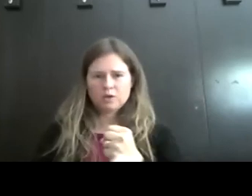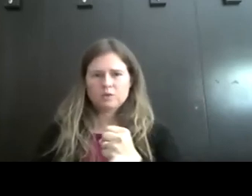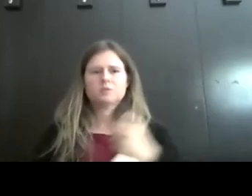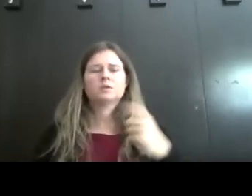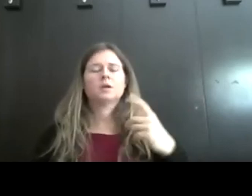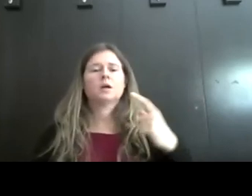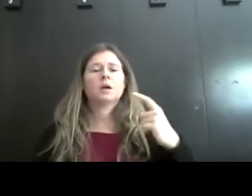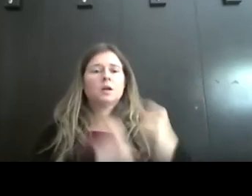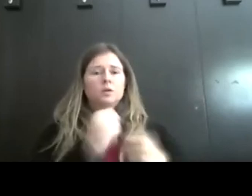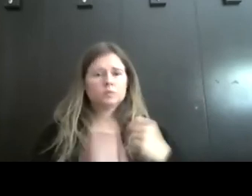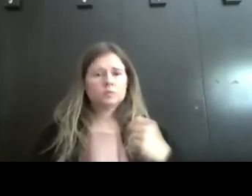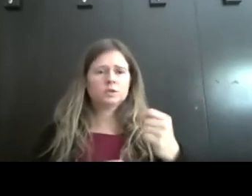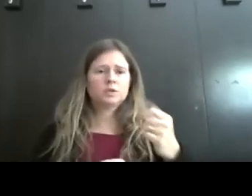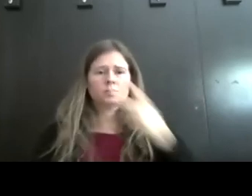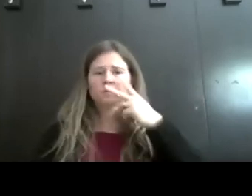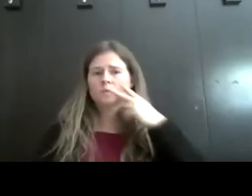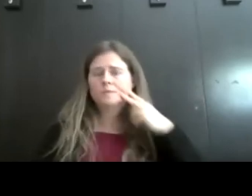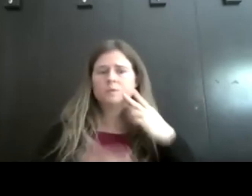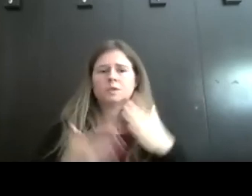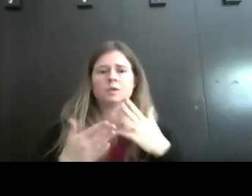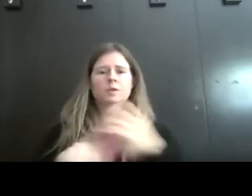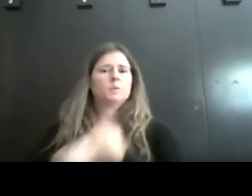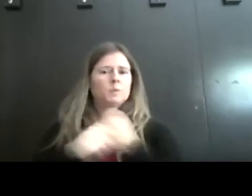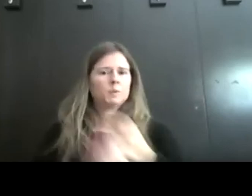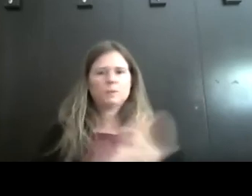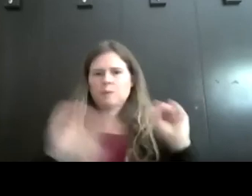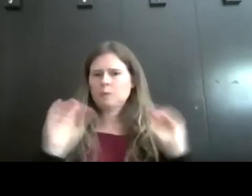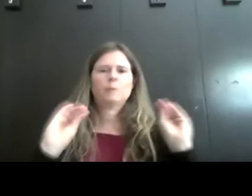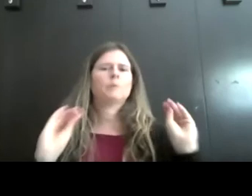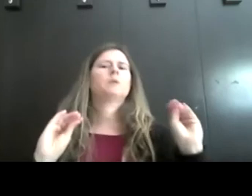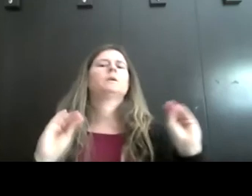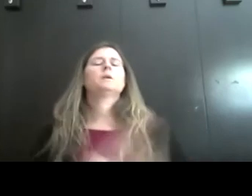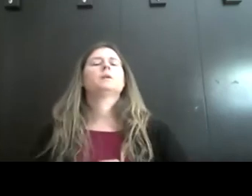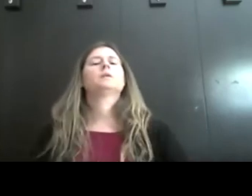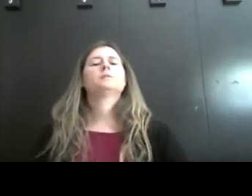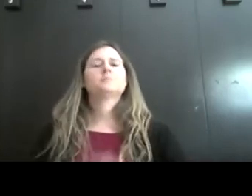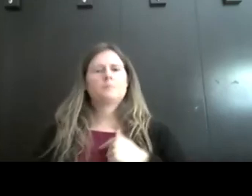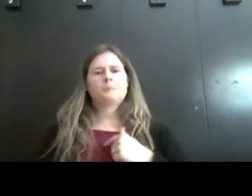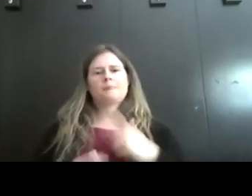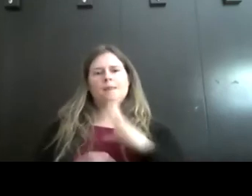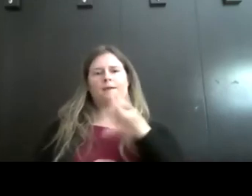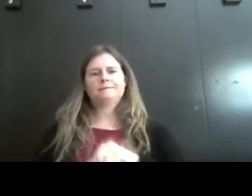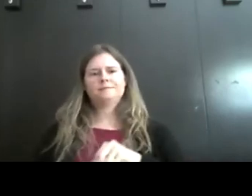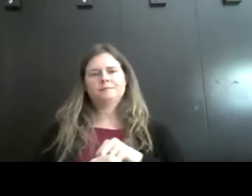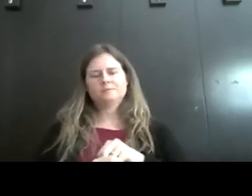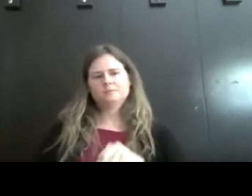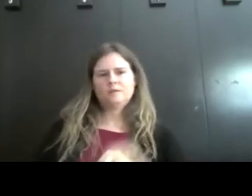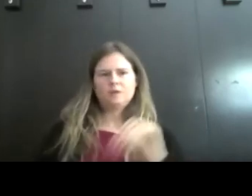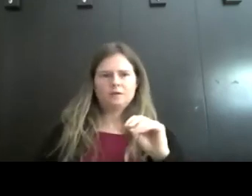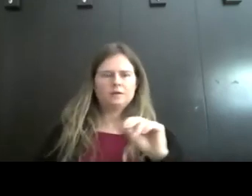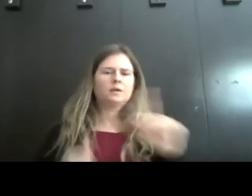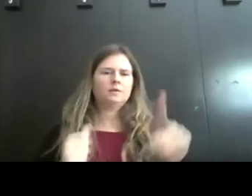from the mainland out to the islands. And I was part of that first crew and part of the 25-30 paddlers that left